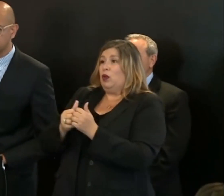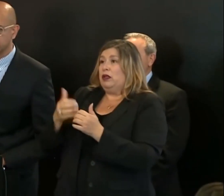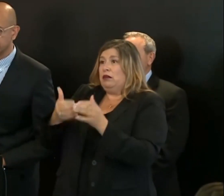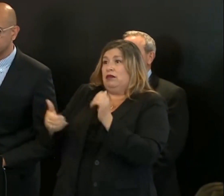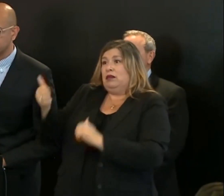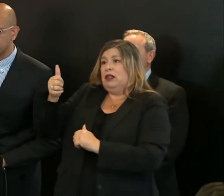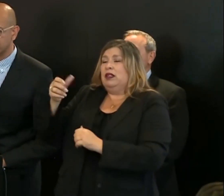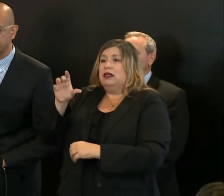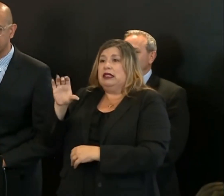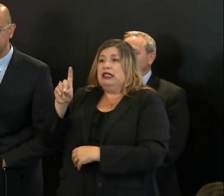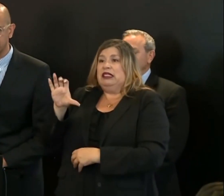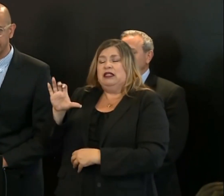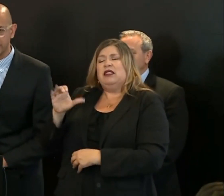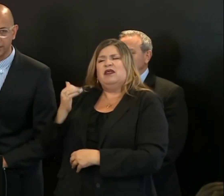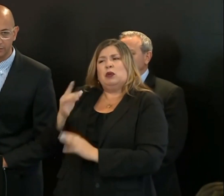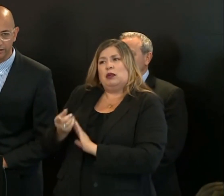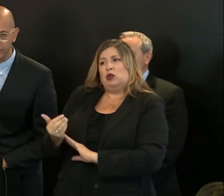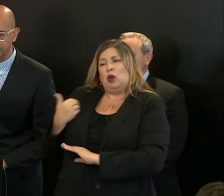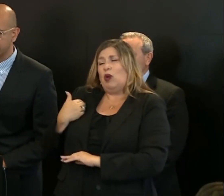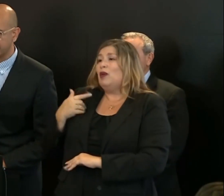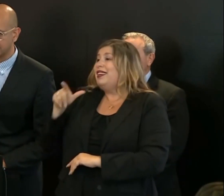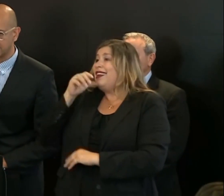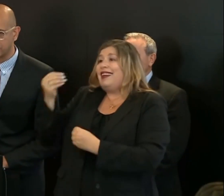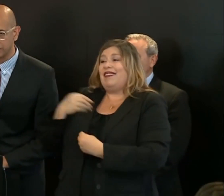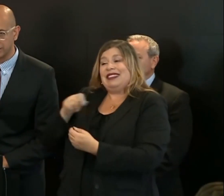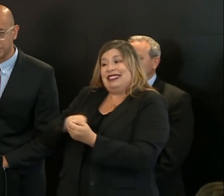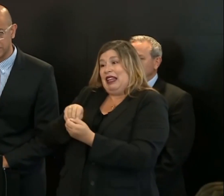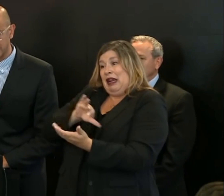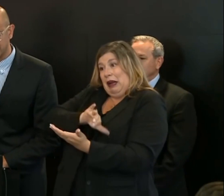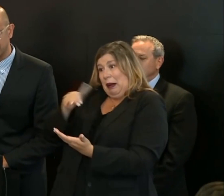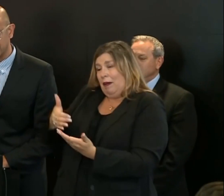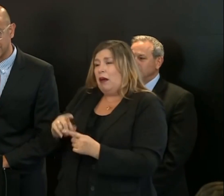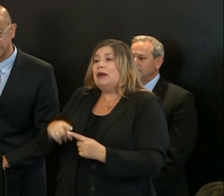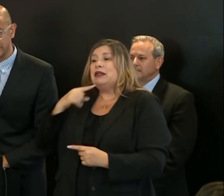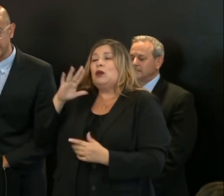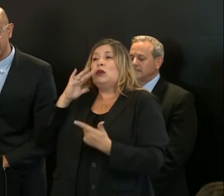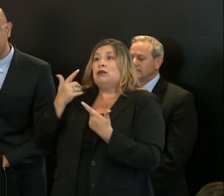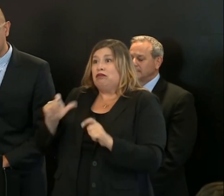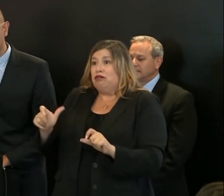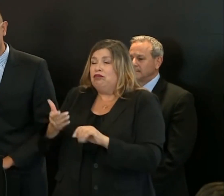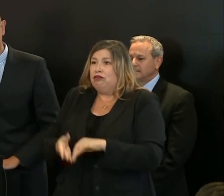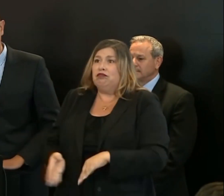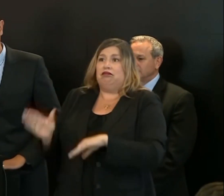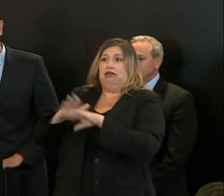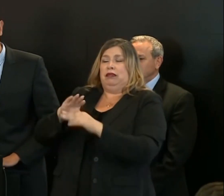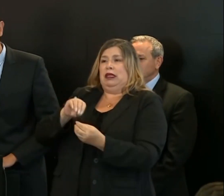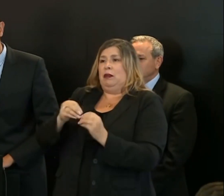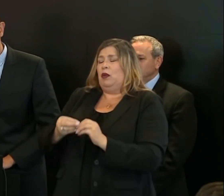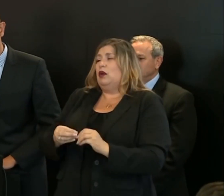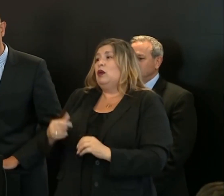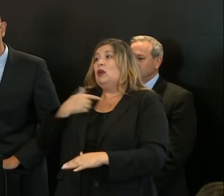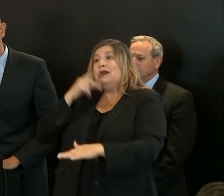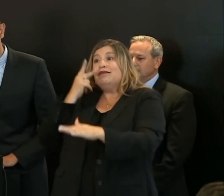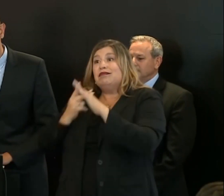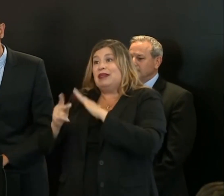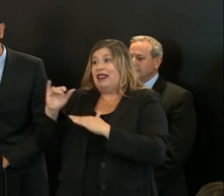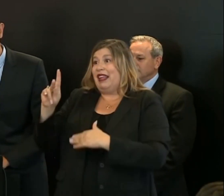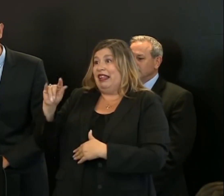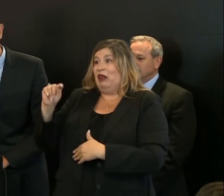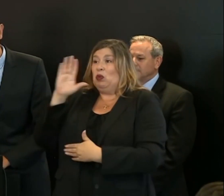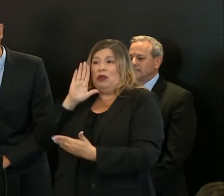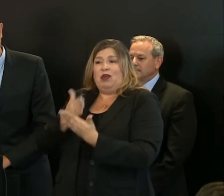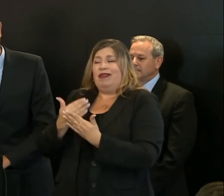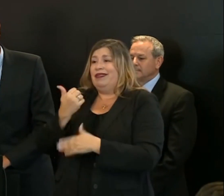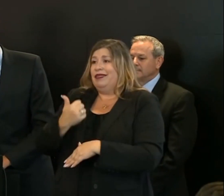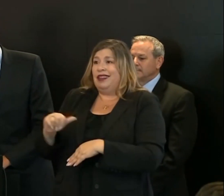and he assured us, without giving a specific number, that our capacity would be substantially expanded. We expect that those kits will be here any